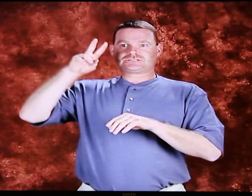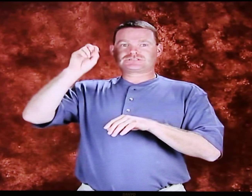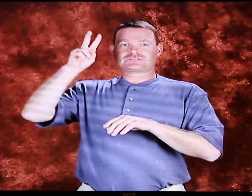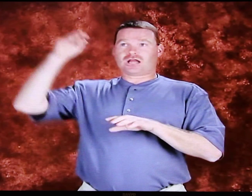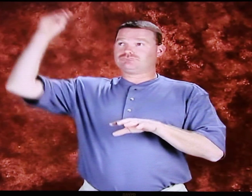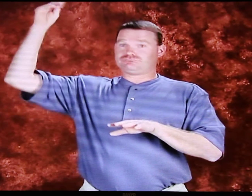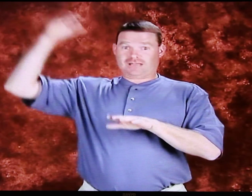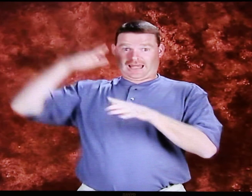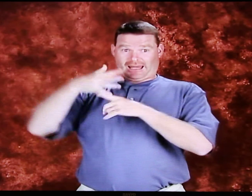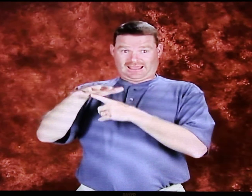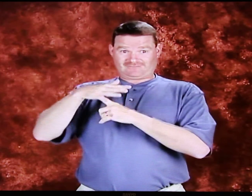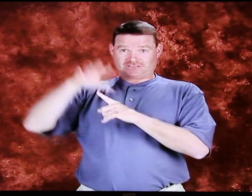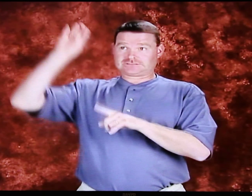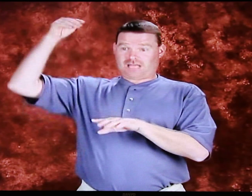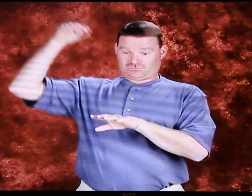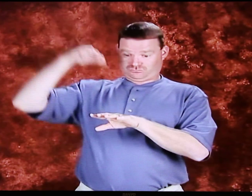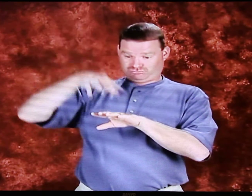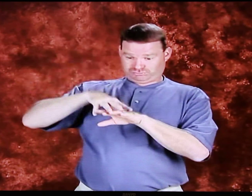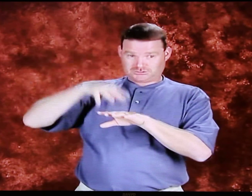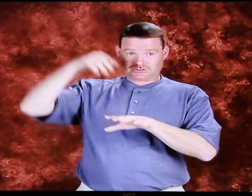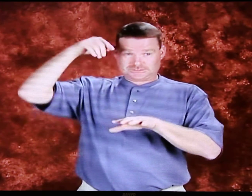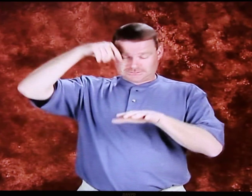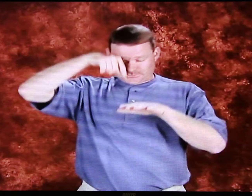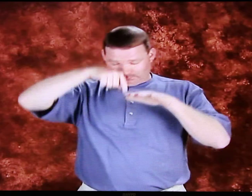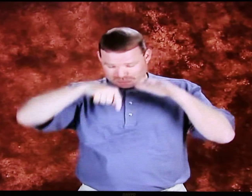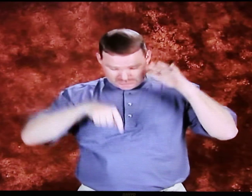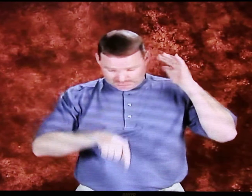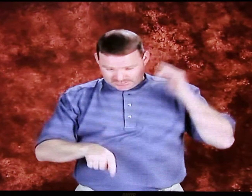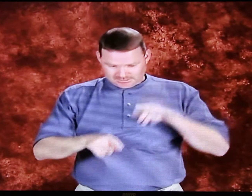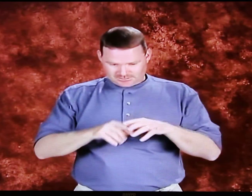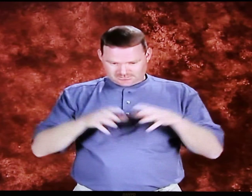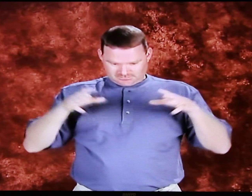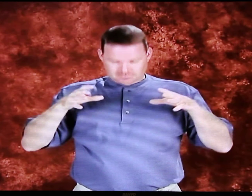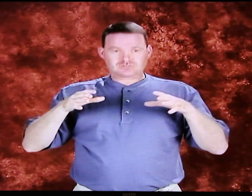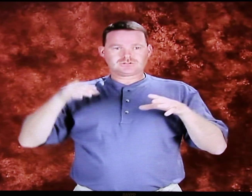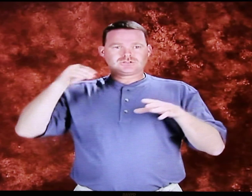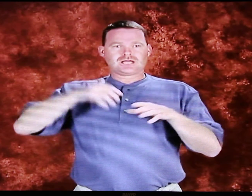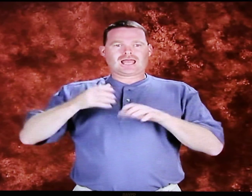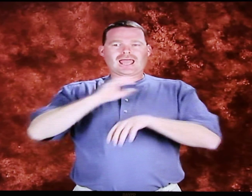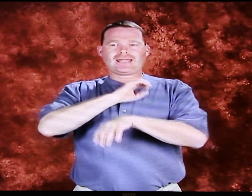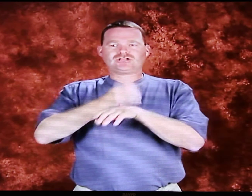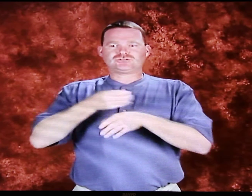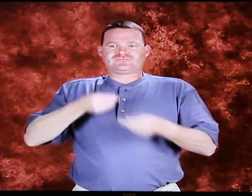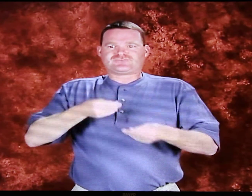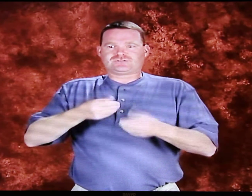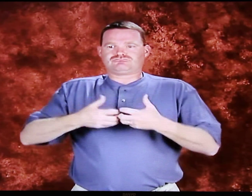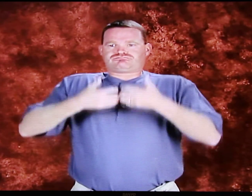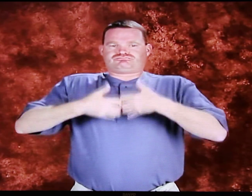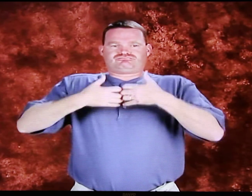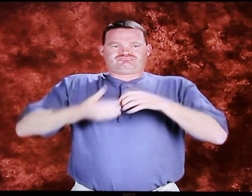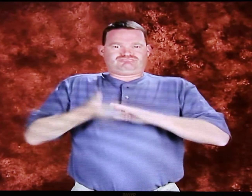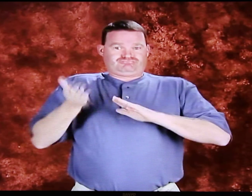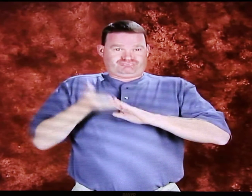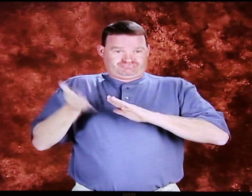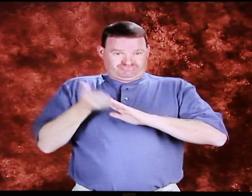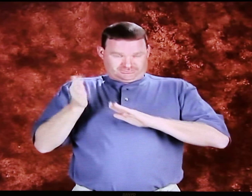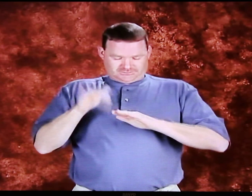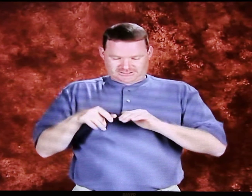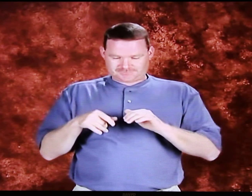And it first starts with the sun. The sunlight hits the plant, penetrates into the leaf,